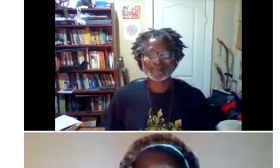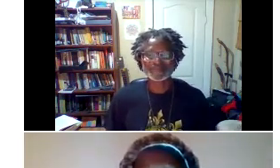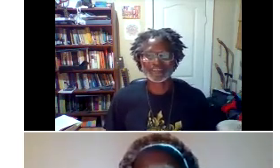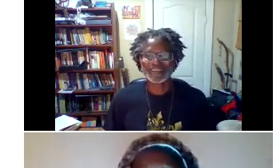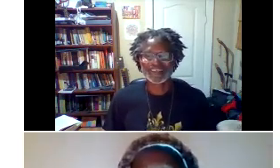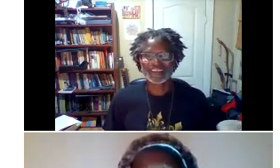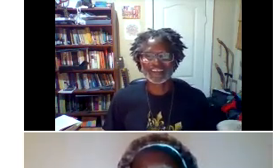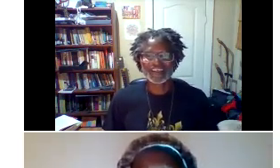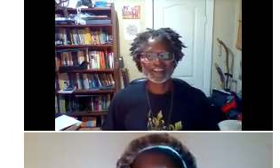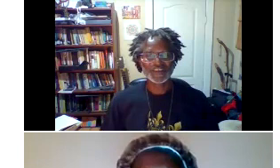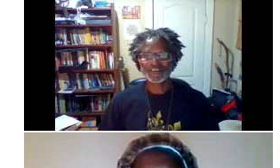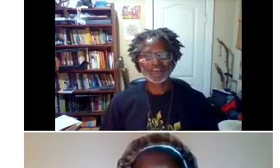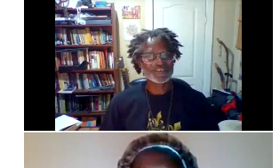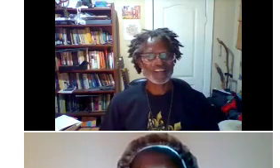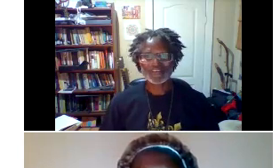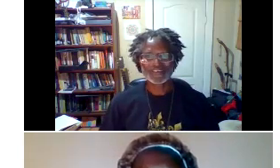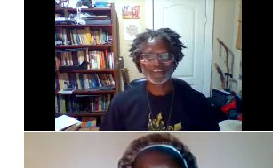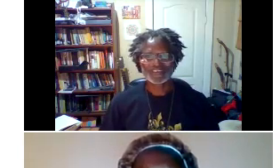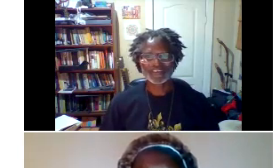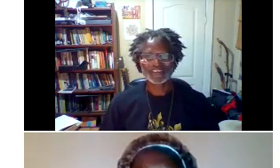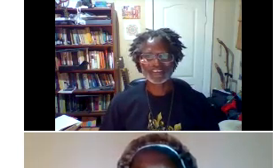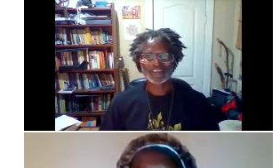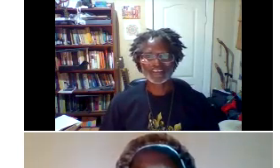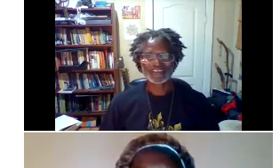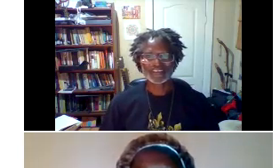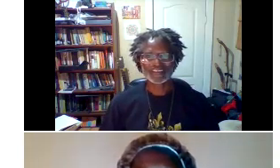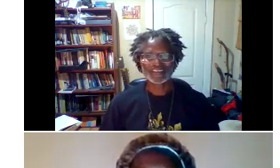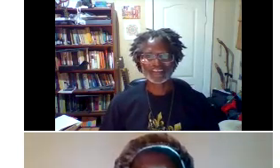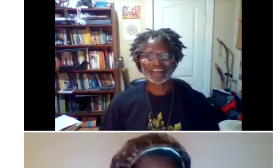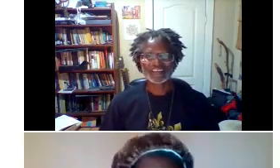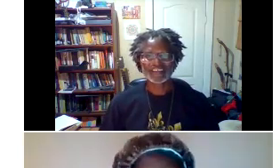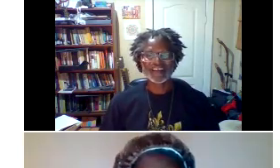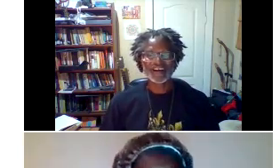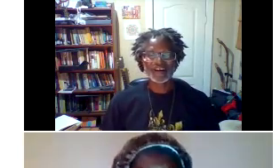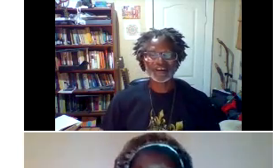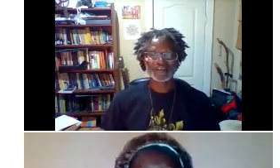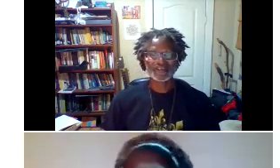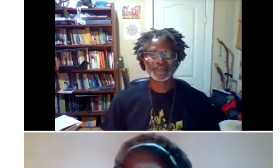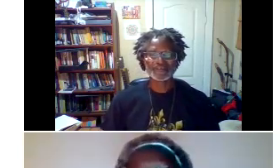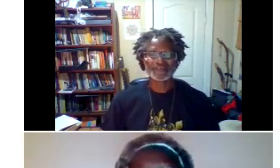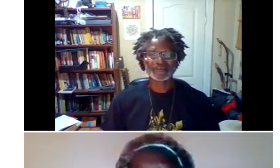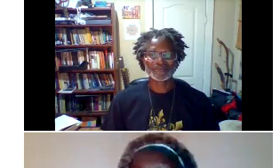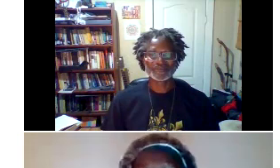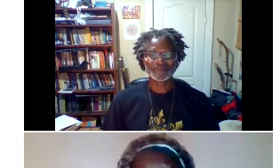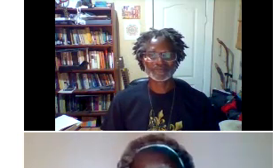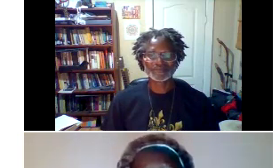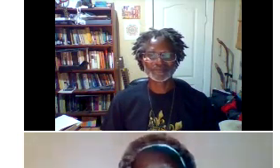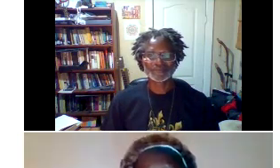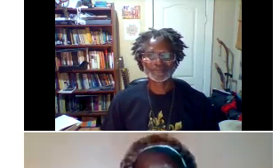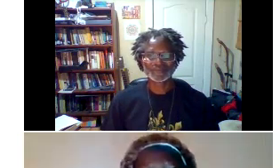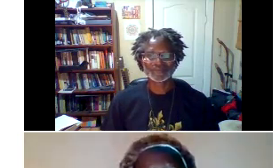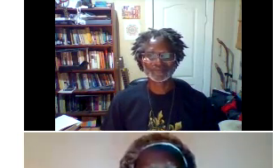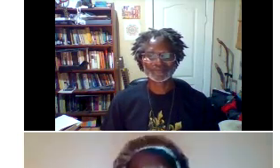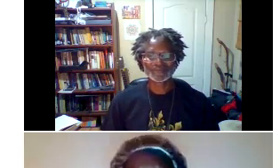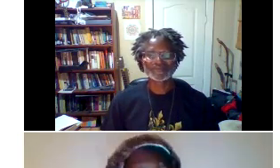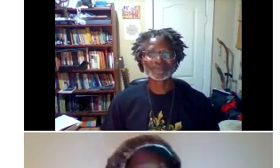sentence. Don't try to form a sentence because like I said, the grammar is completely different than English. And so if you get used to signing like